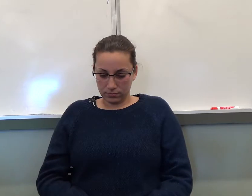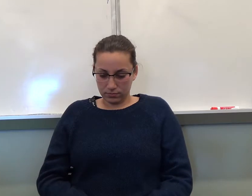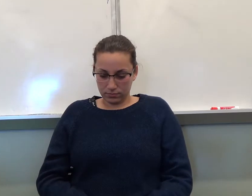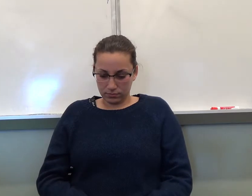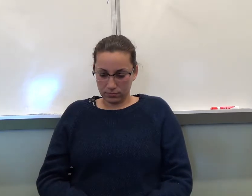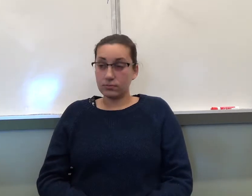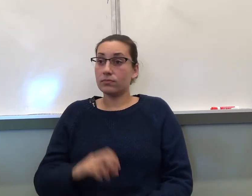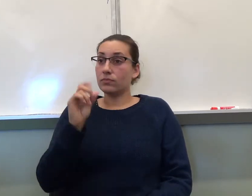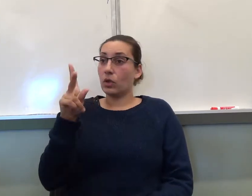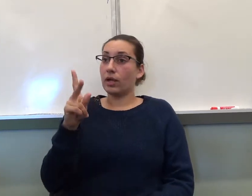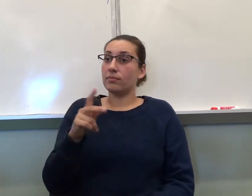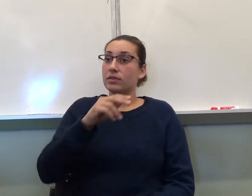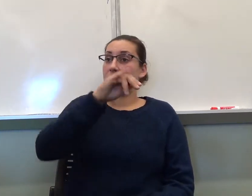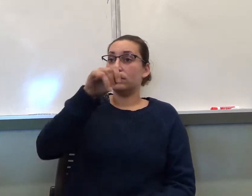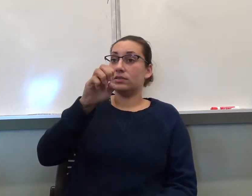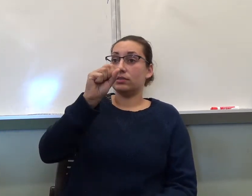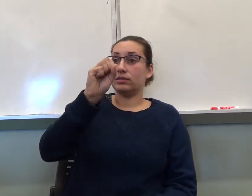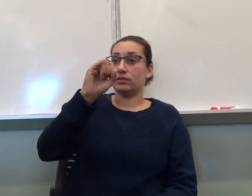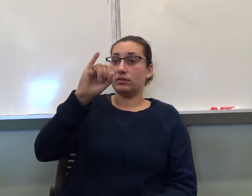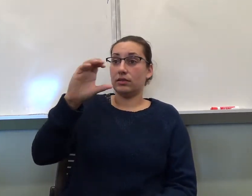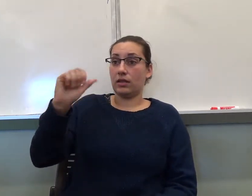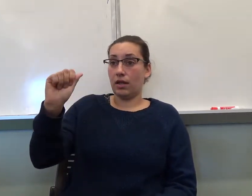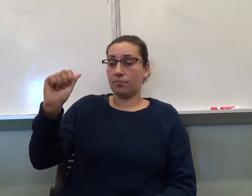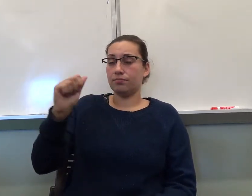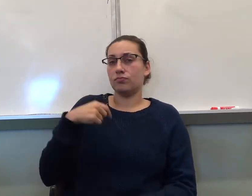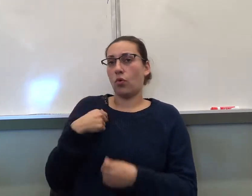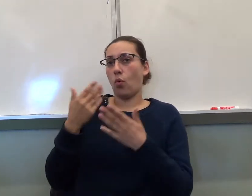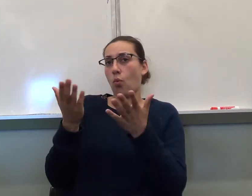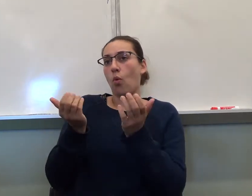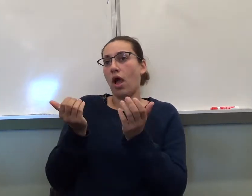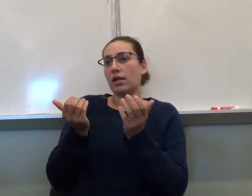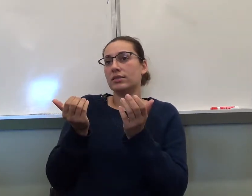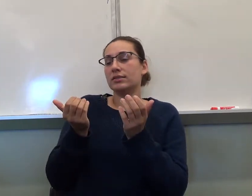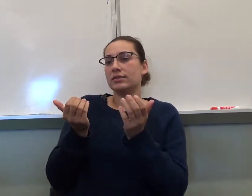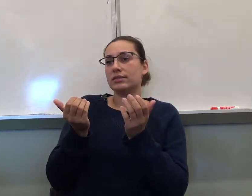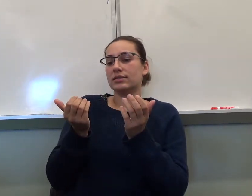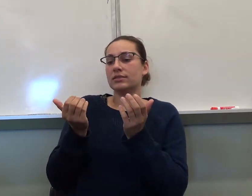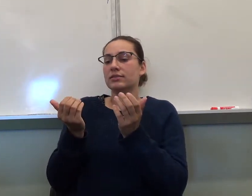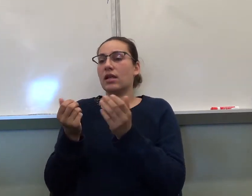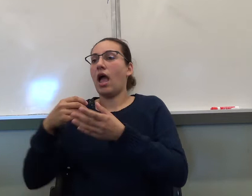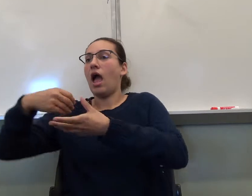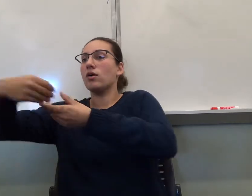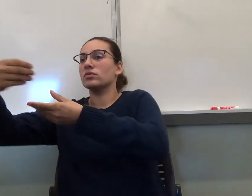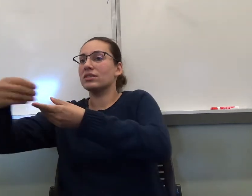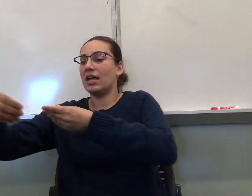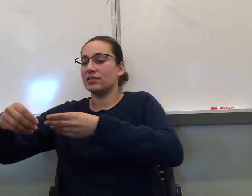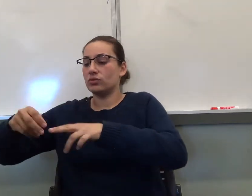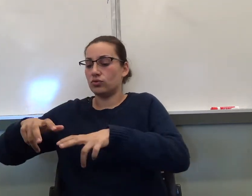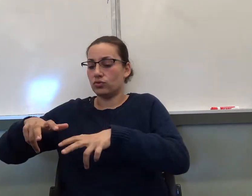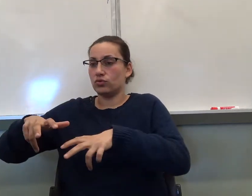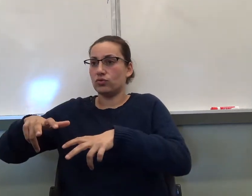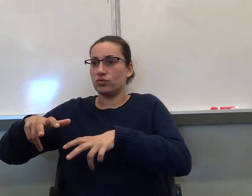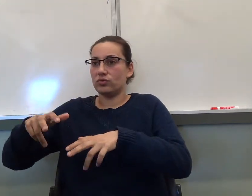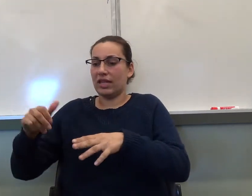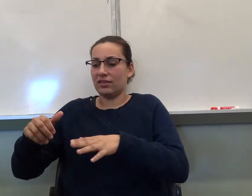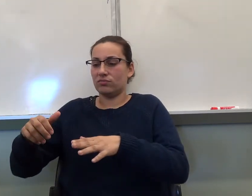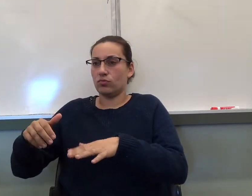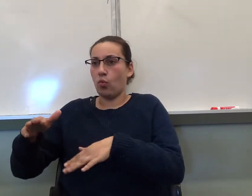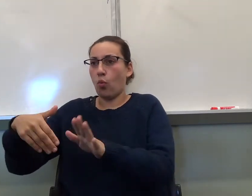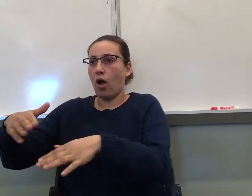Okay, Jessica wants to put adhesive outdoor tread on the 14 steps leading to her front door. Her plan is to